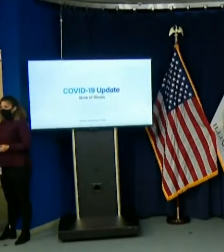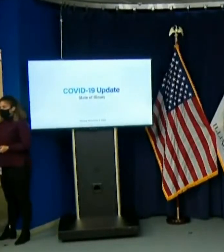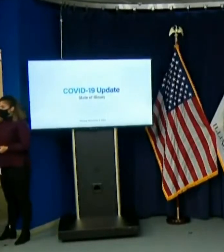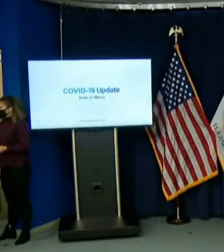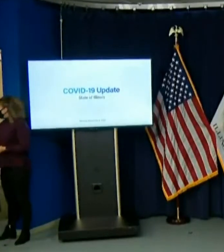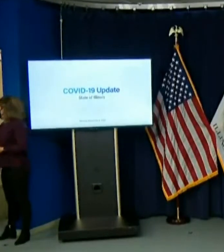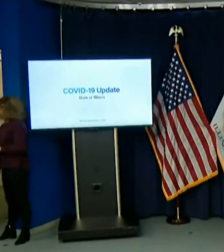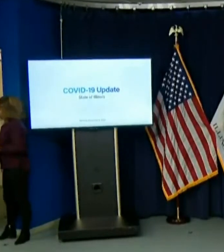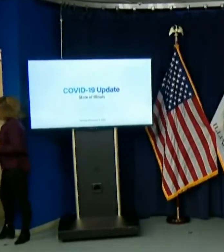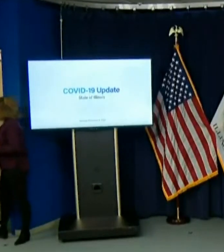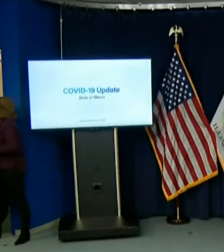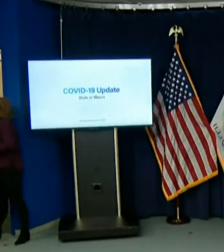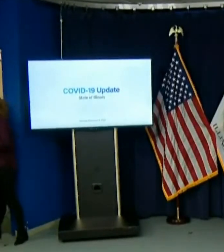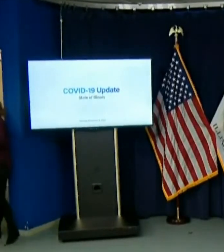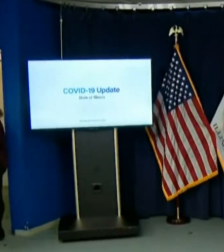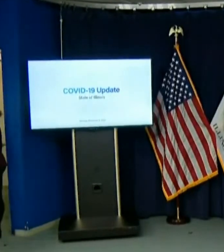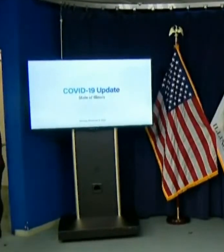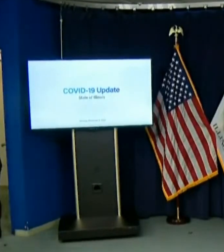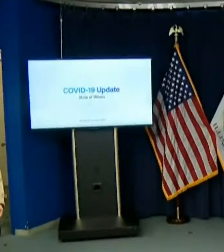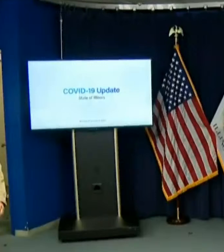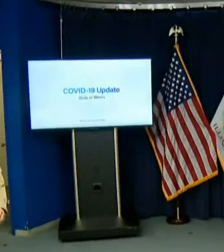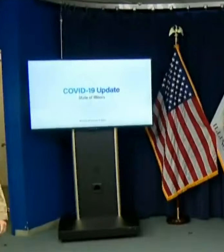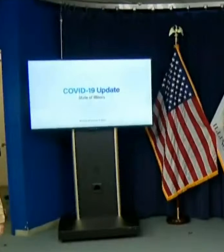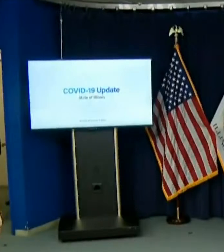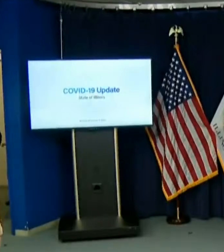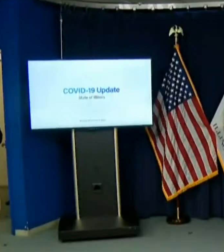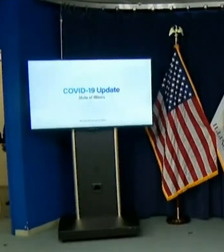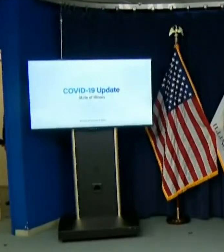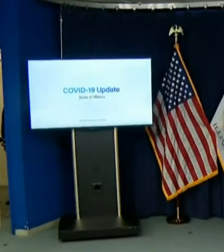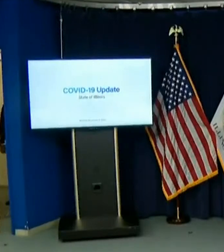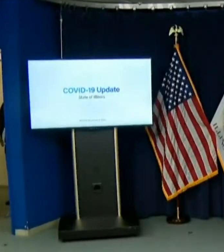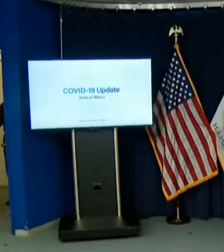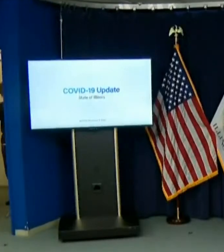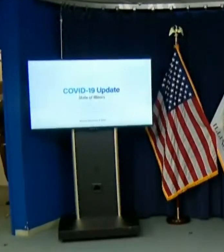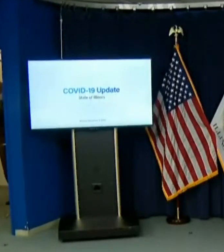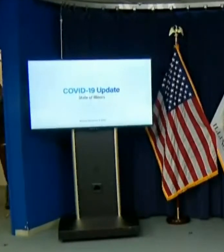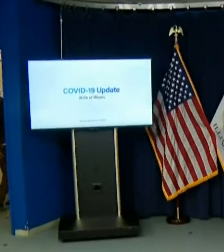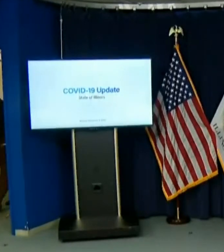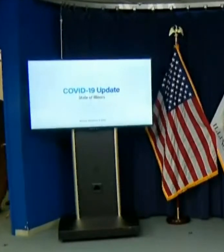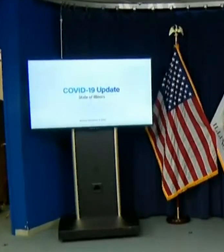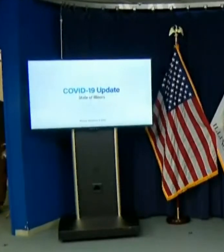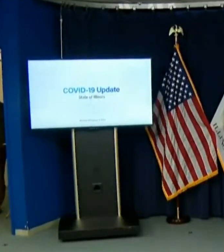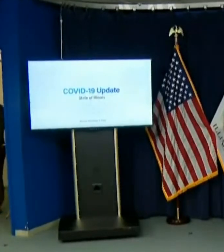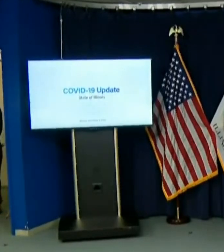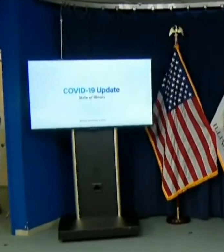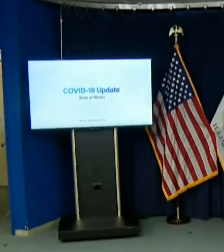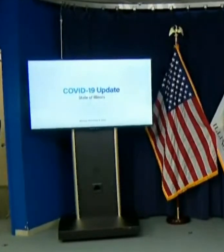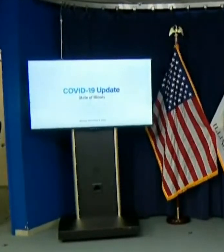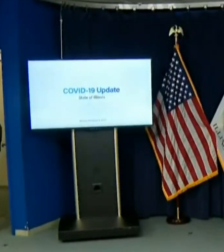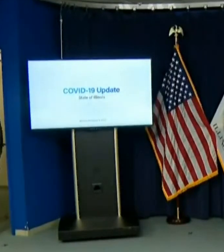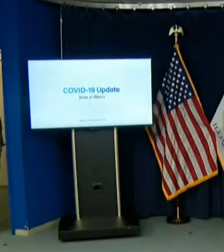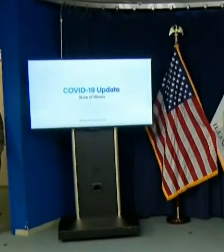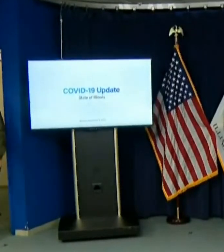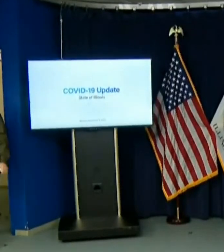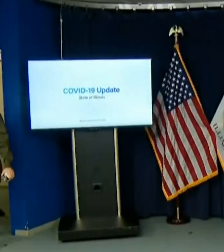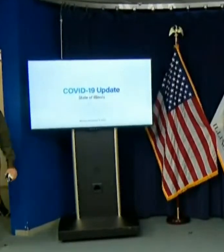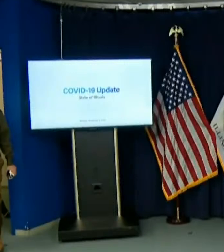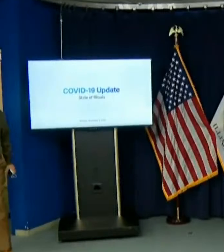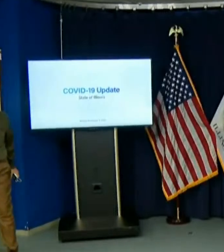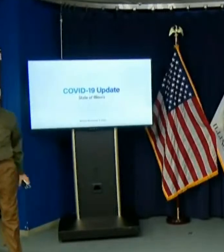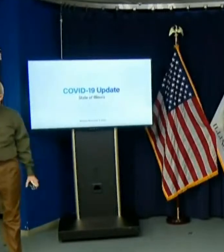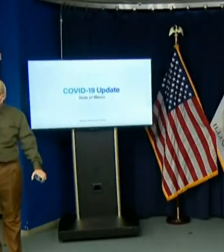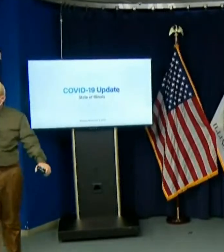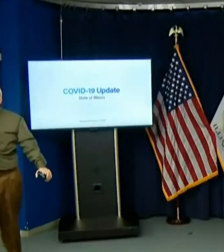are they getting this on the street? Intro you to Sarah and Carlos. What's the